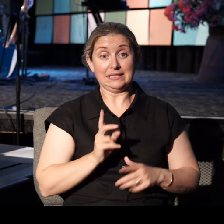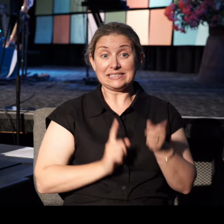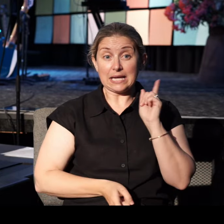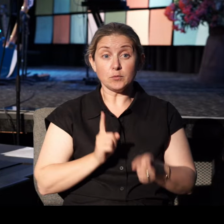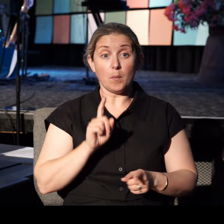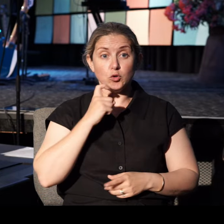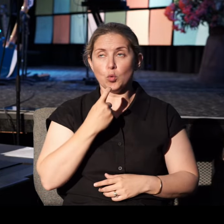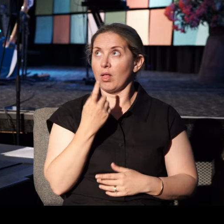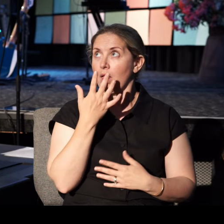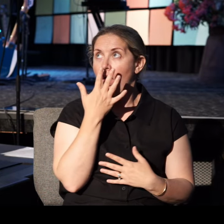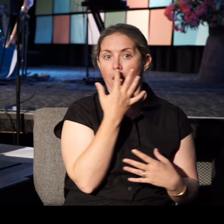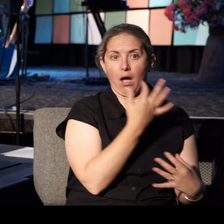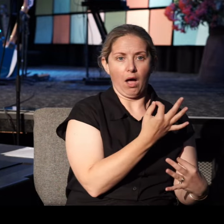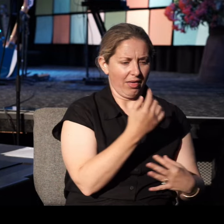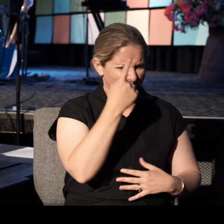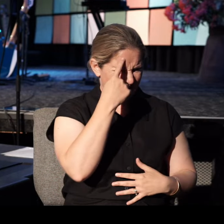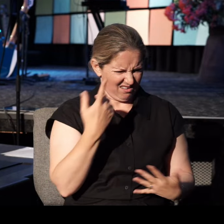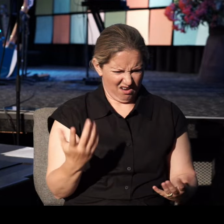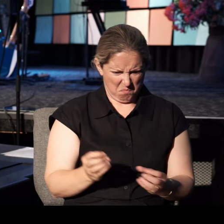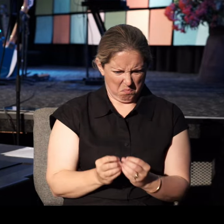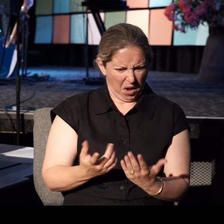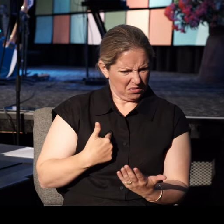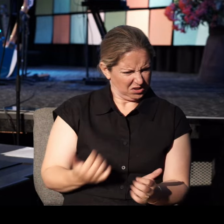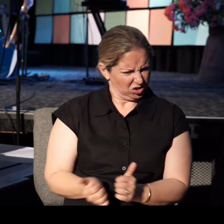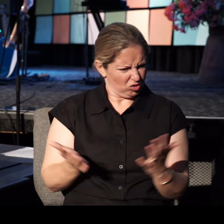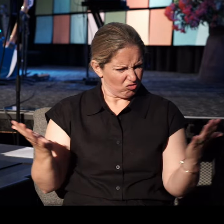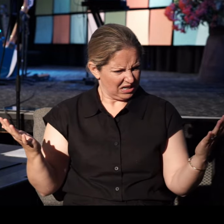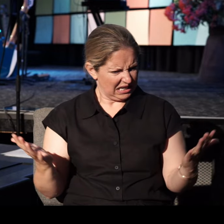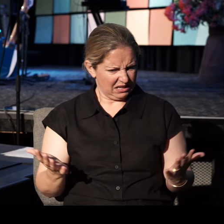the Bible says, but we still toy with that.